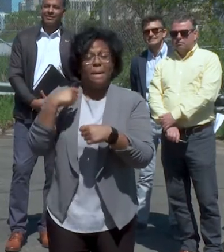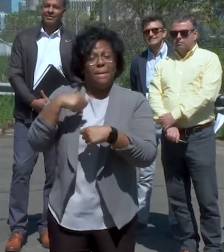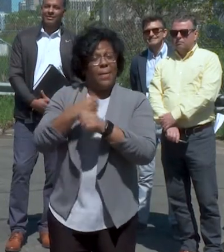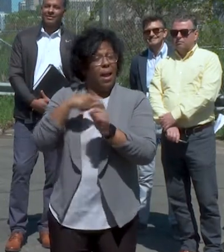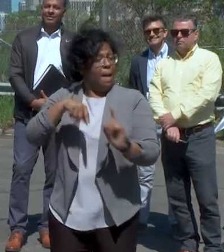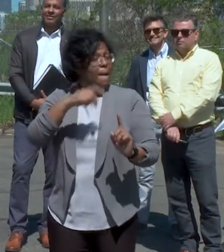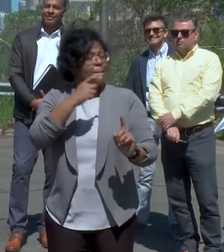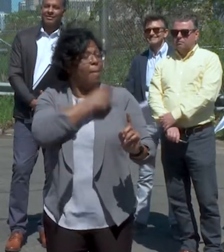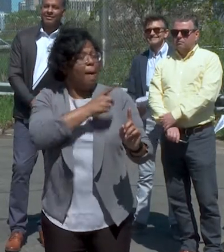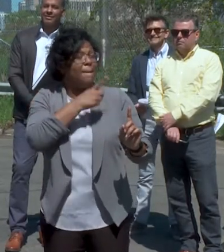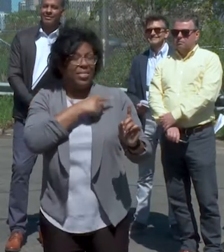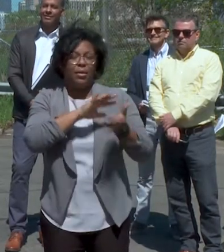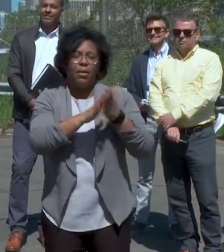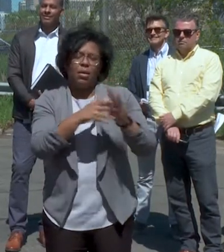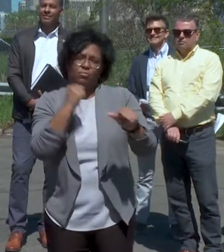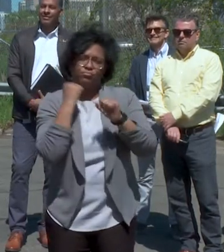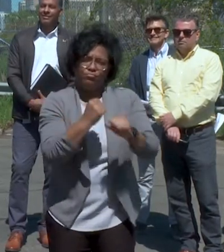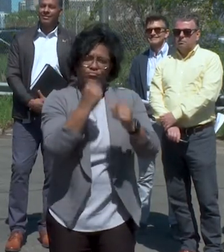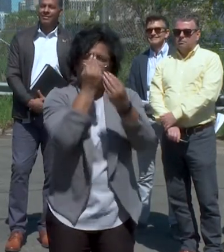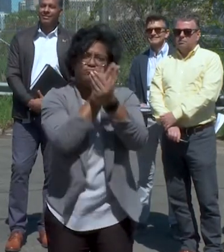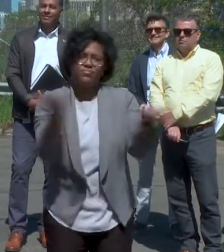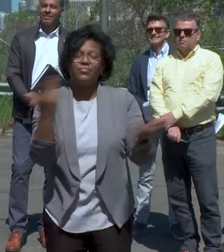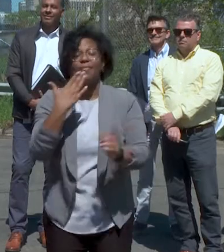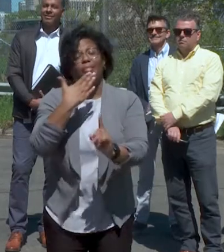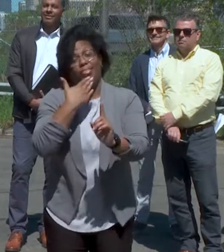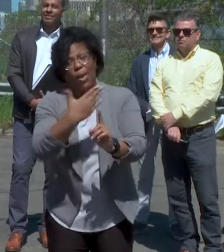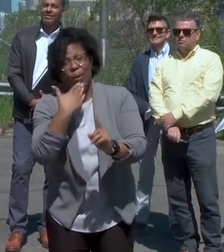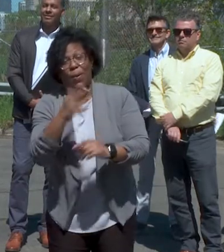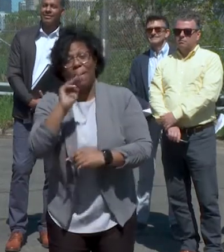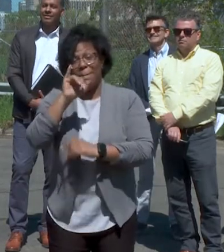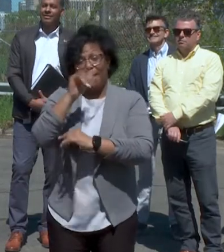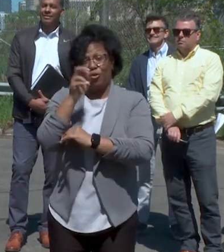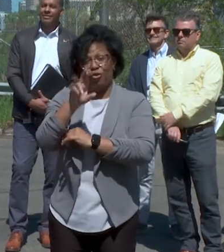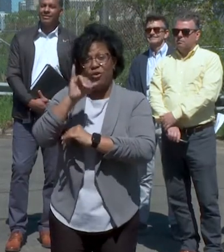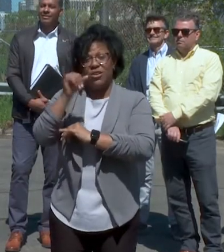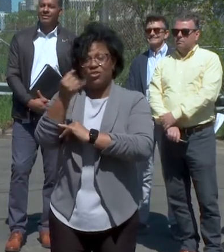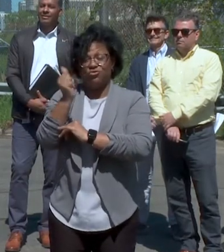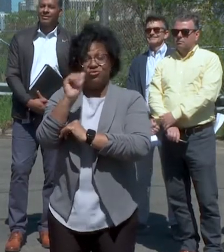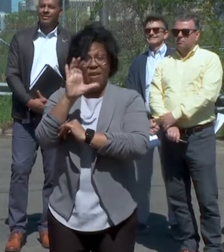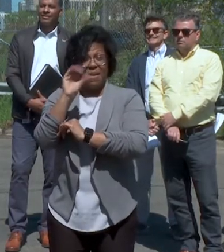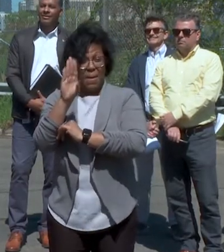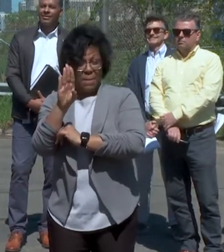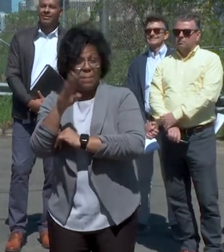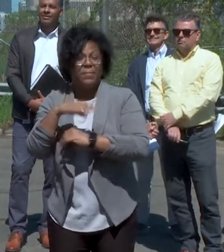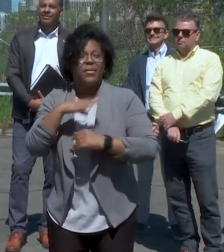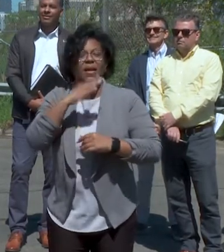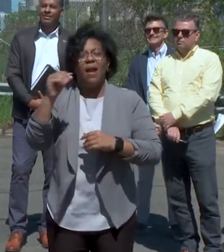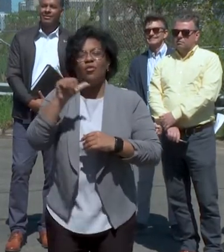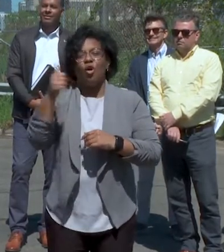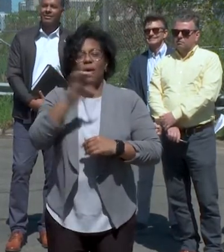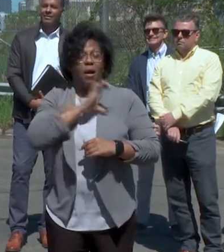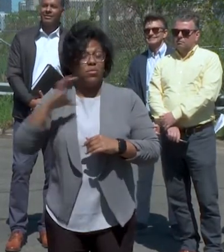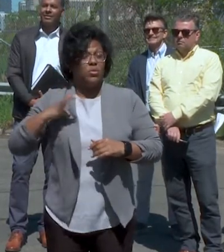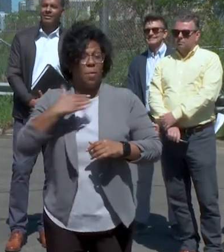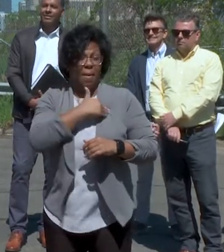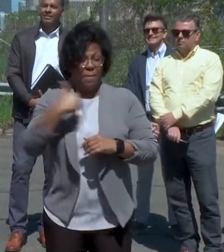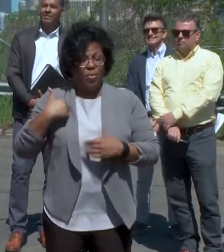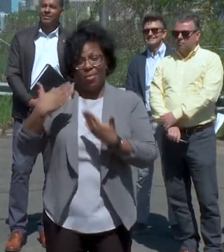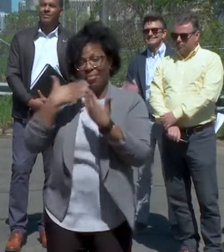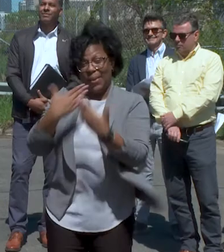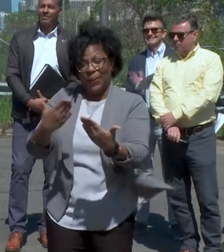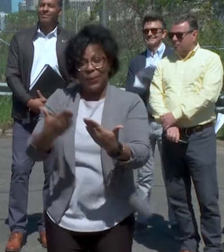much, everyone, and thanks for the Mayor Jacob for and other council members who have really contributed a lot for this work. Thanks,